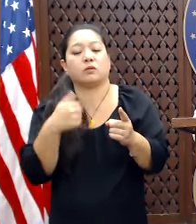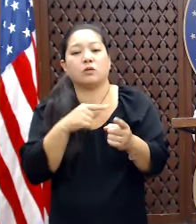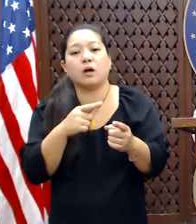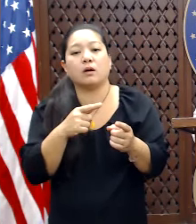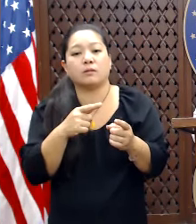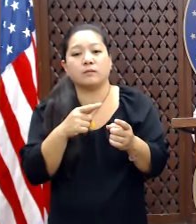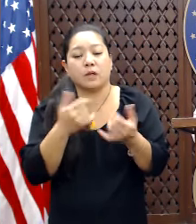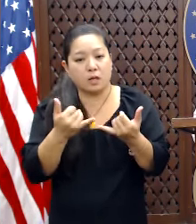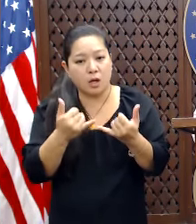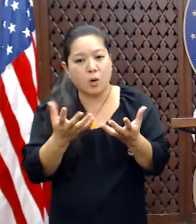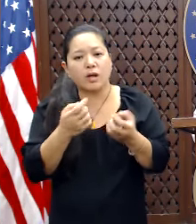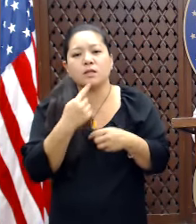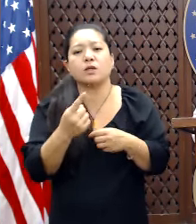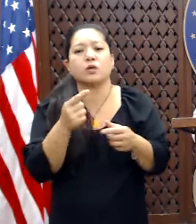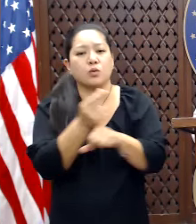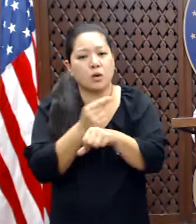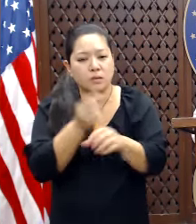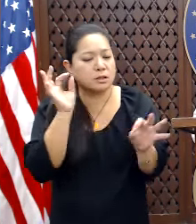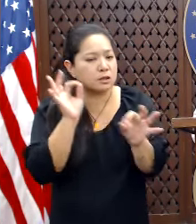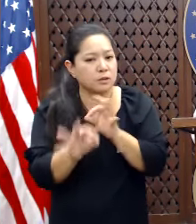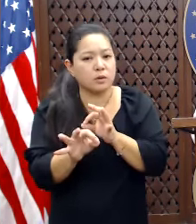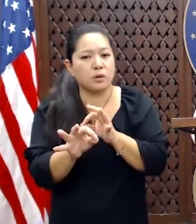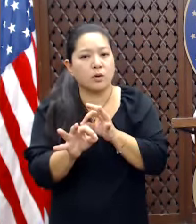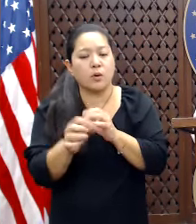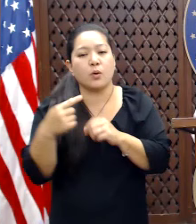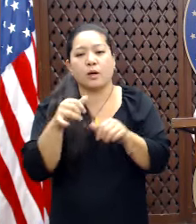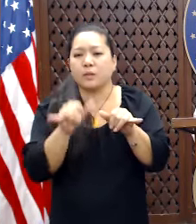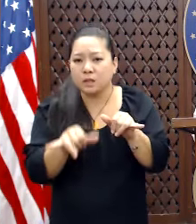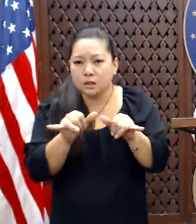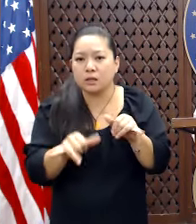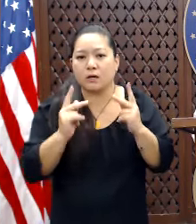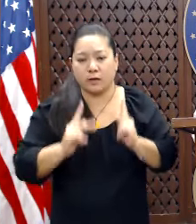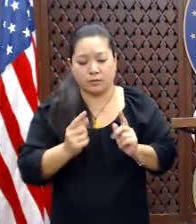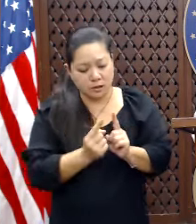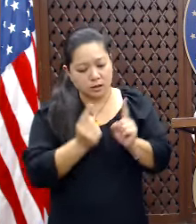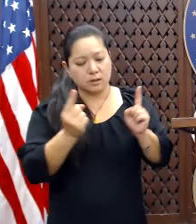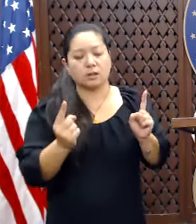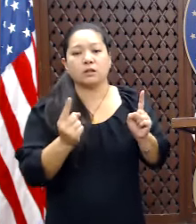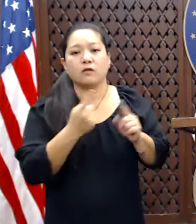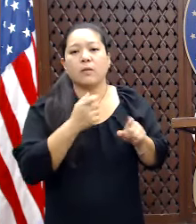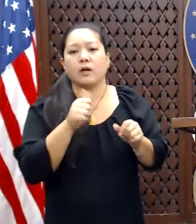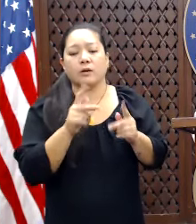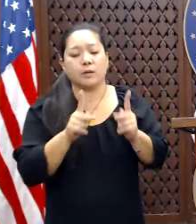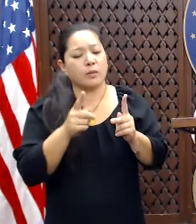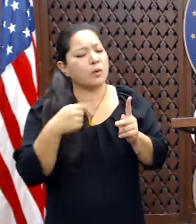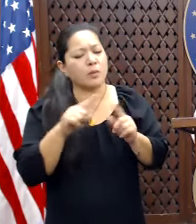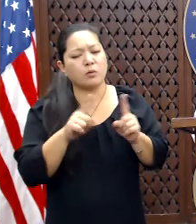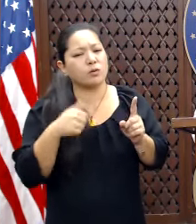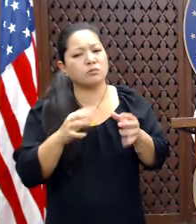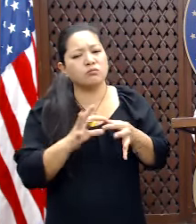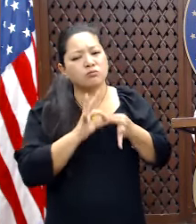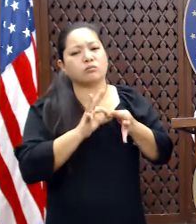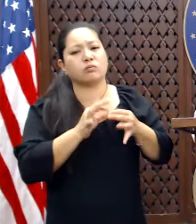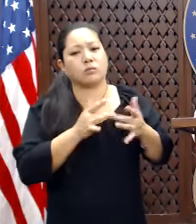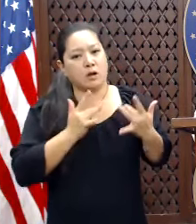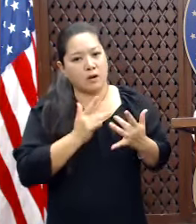the people of Guam is simple. Though we must remain physically distant, we are closer than we have